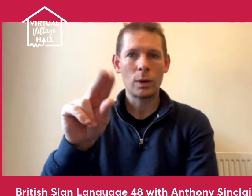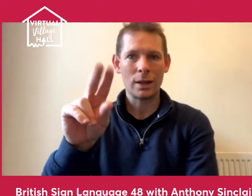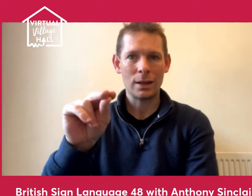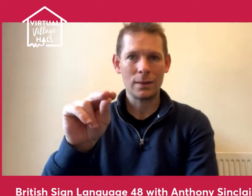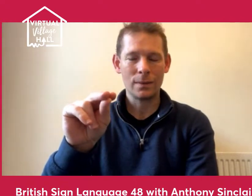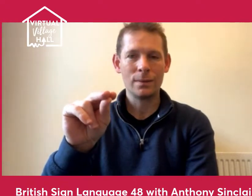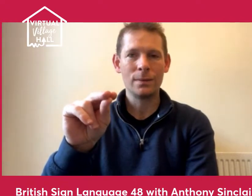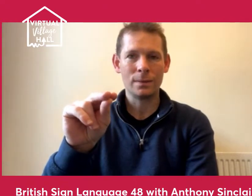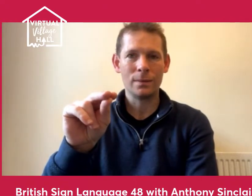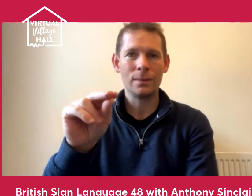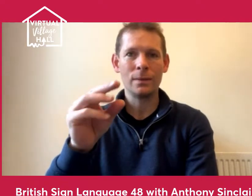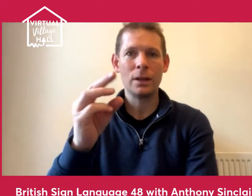11, 12.